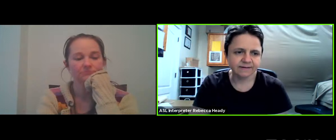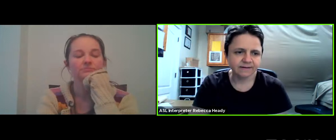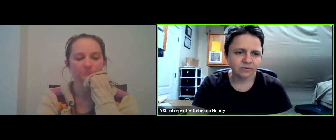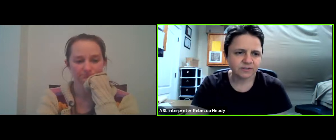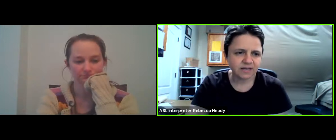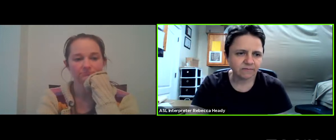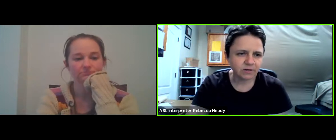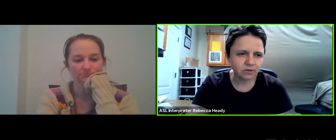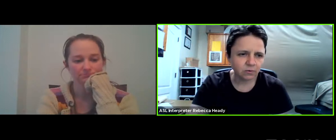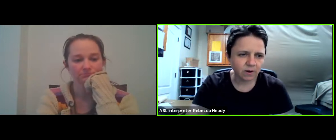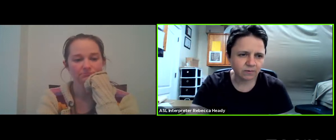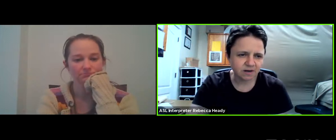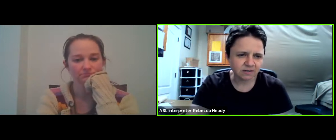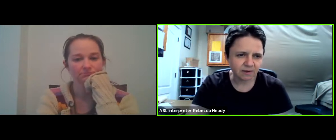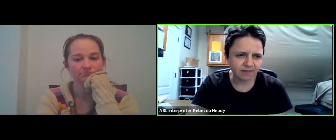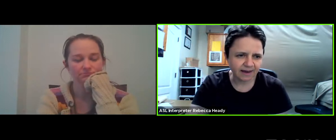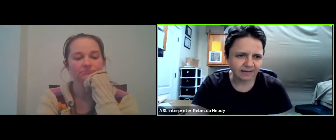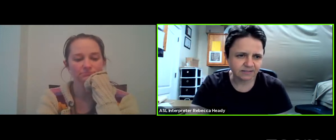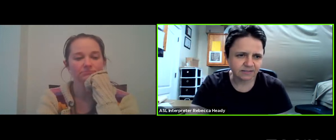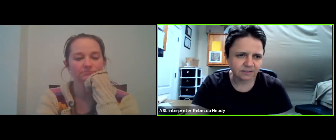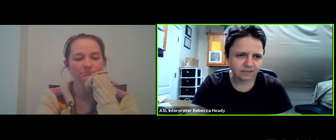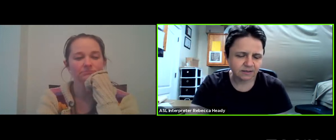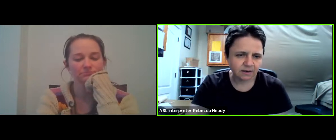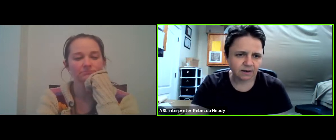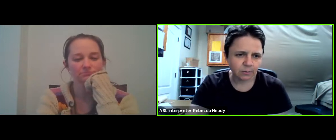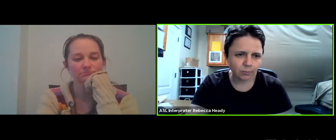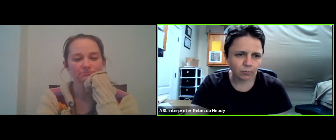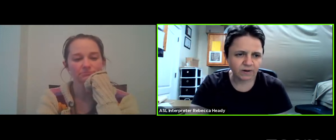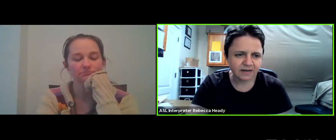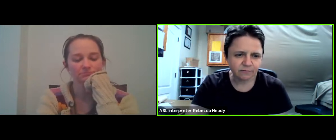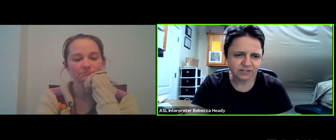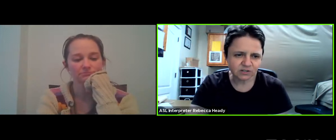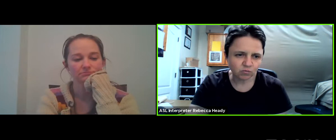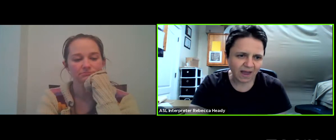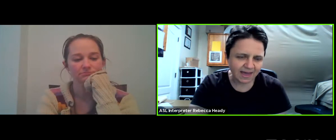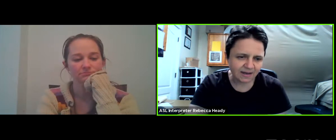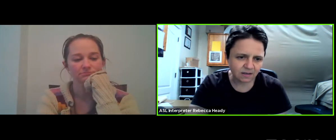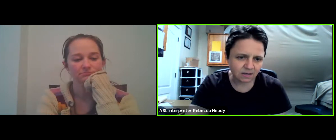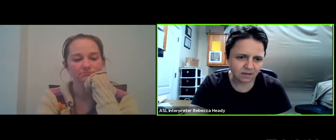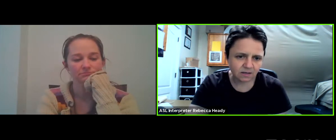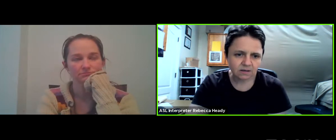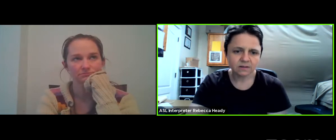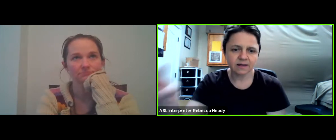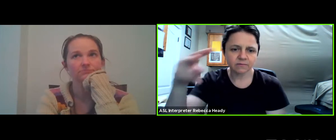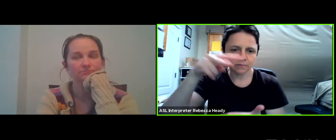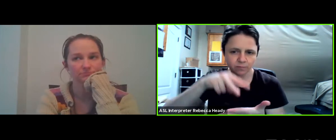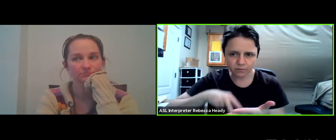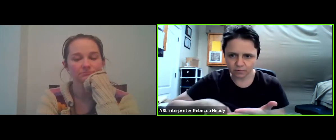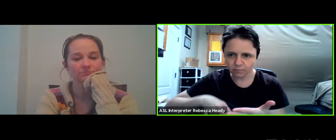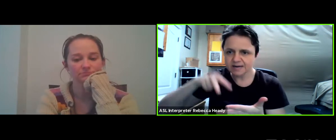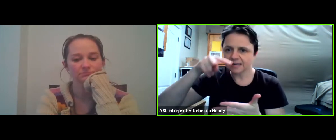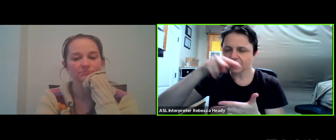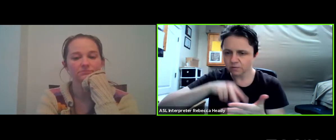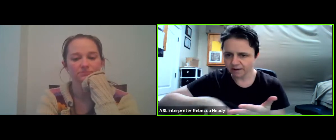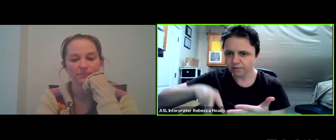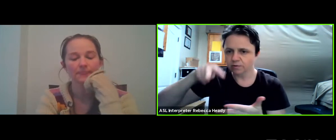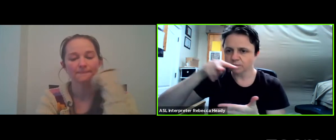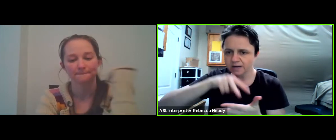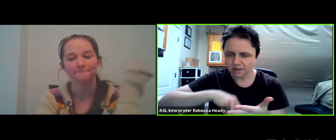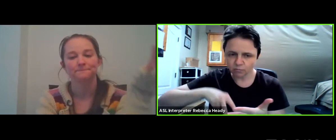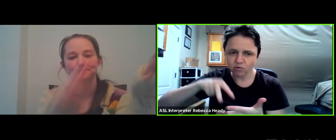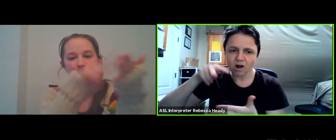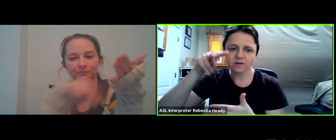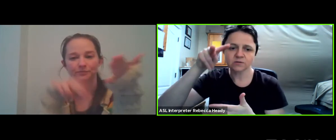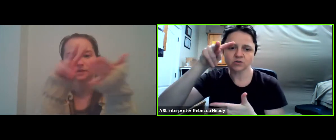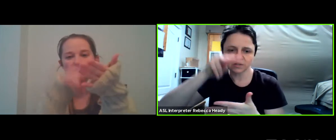like was kind of a new one. We talked about that. Read versus read. Like if you're reading it, like if